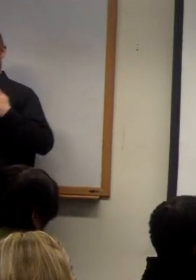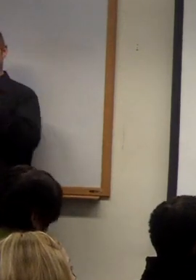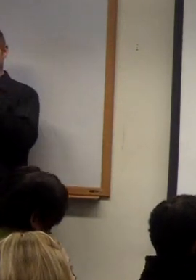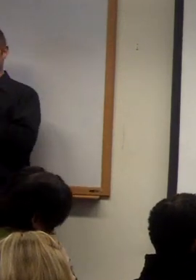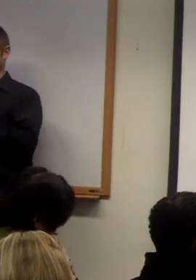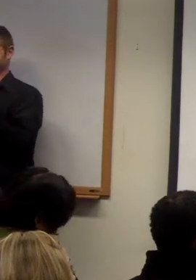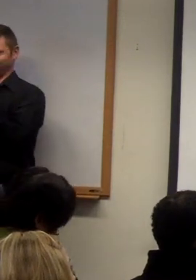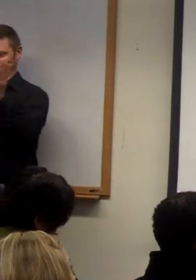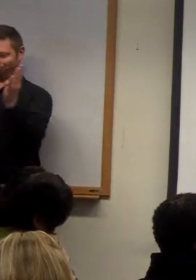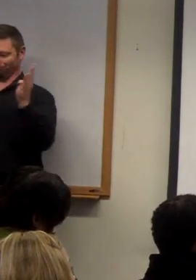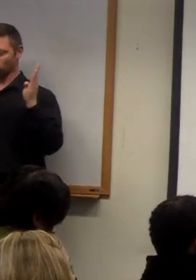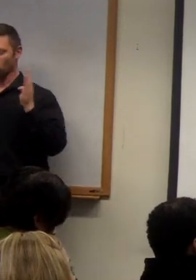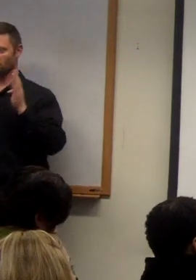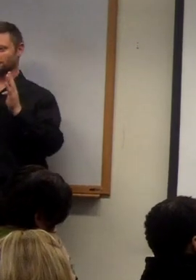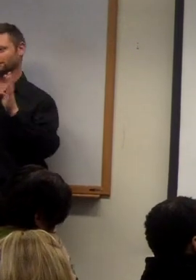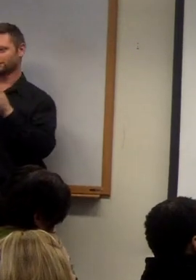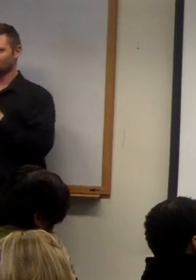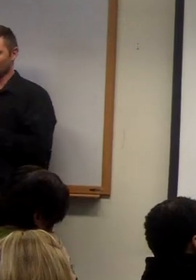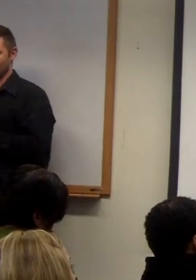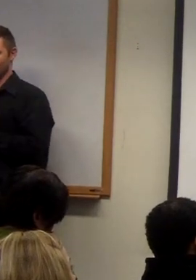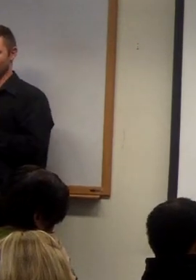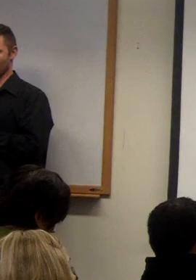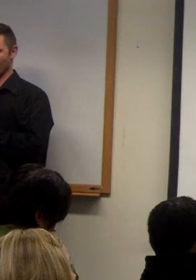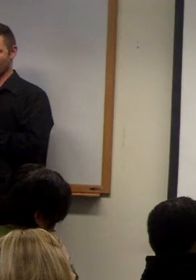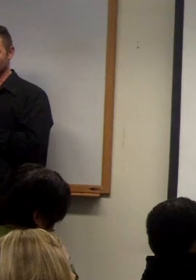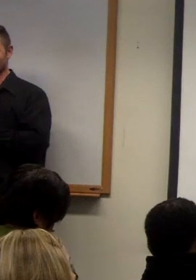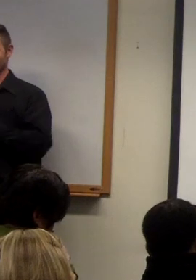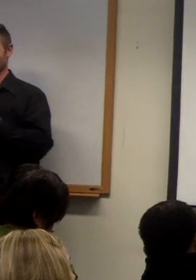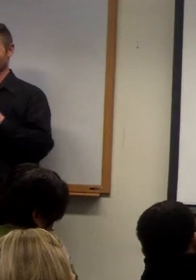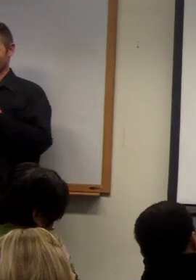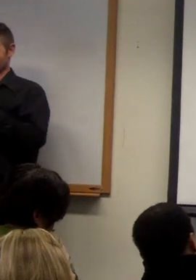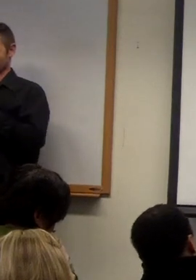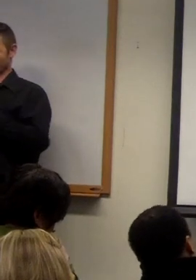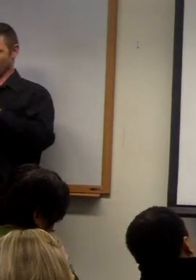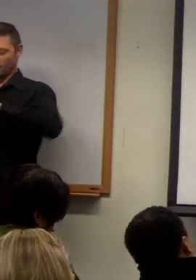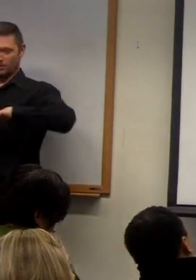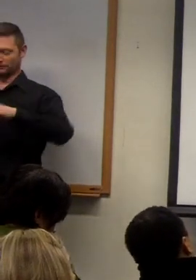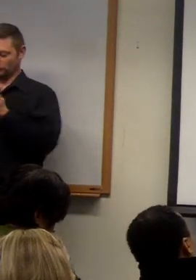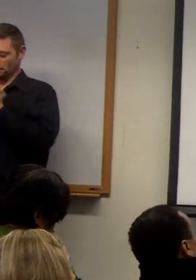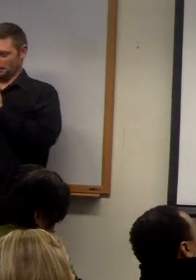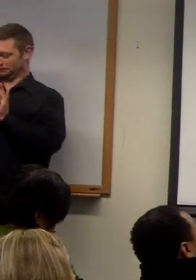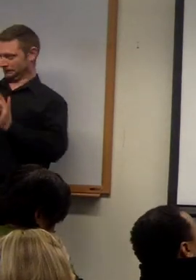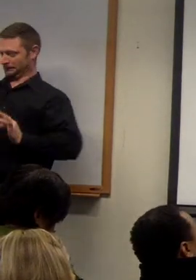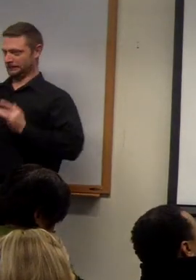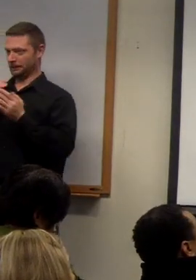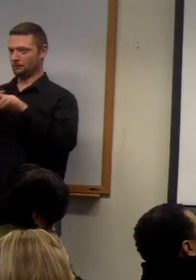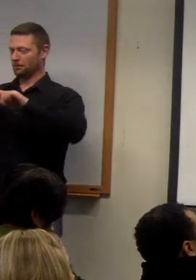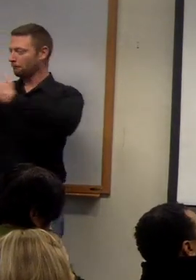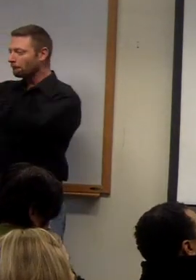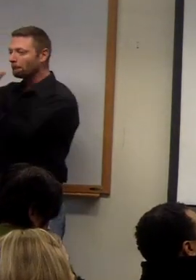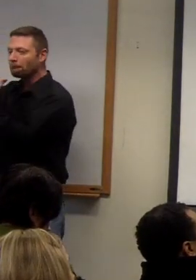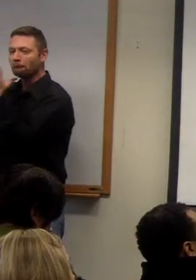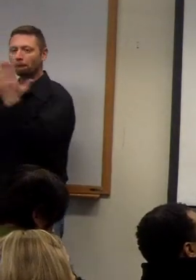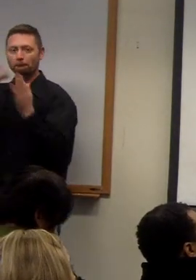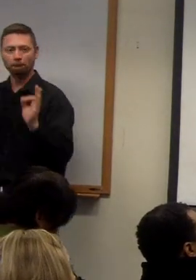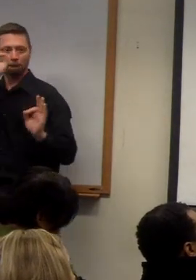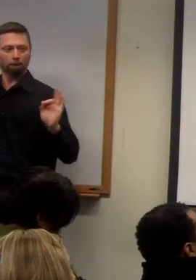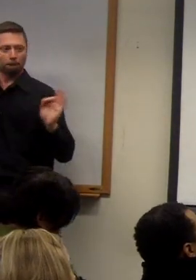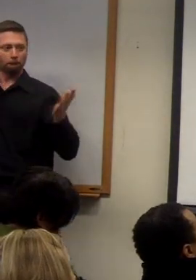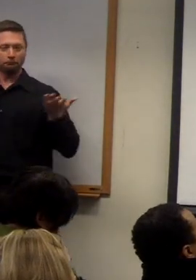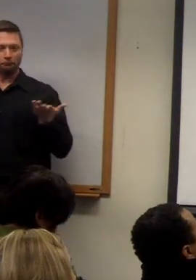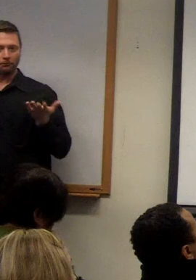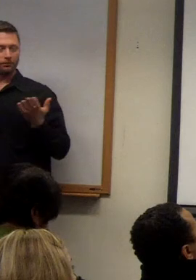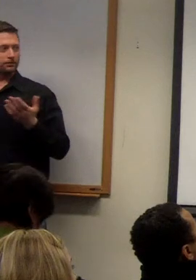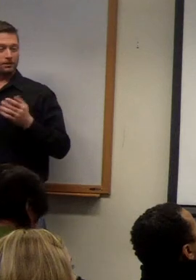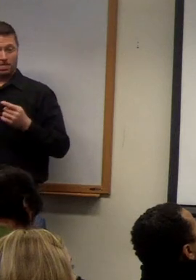we got sick, they would blame us, right? These people who actually had the means to protect themselves from these radicals floating through the air, right?